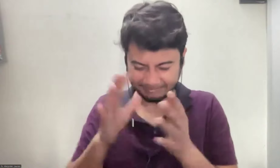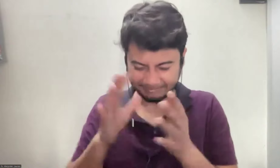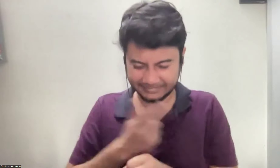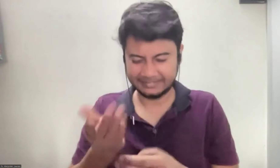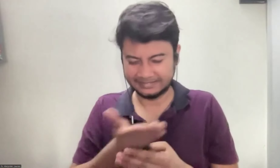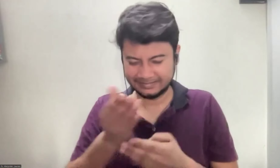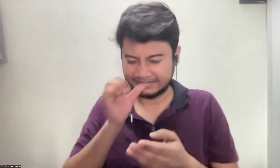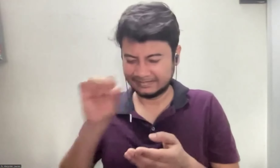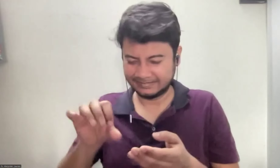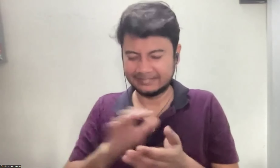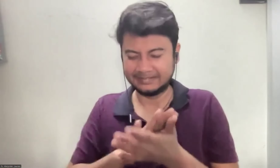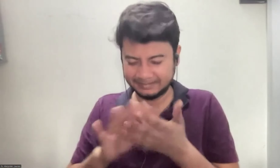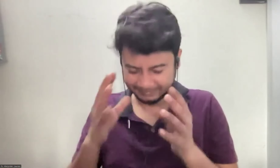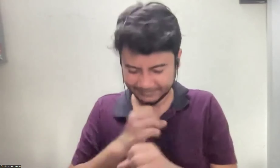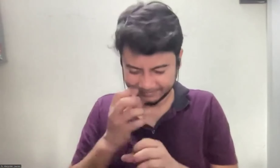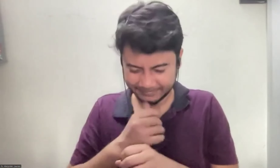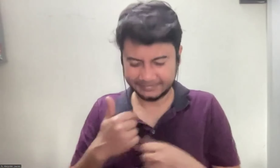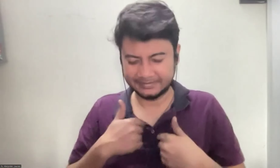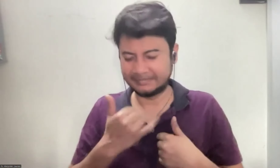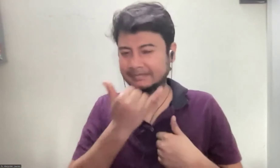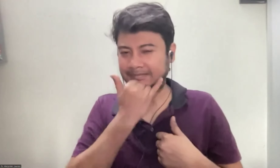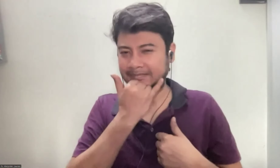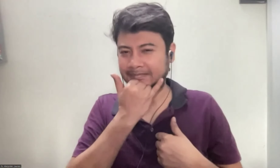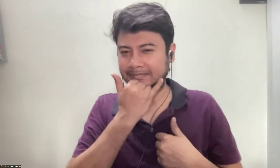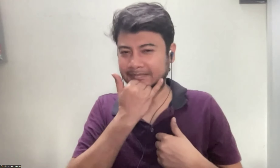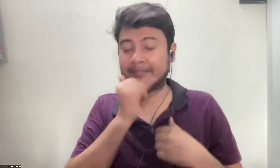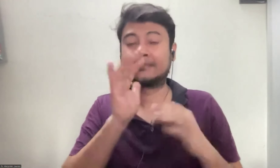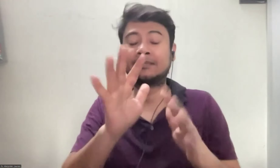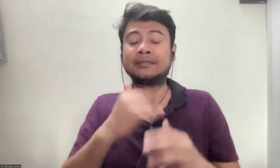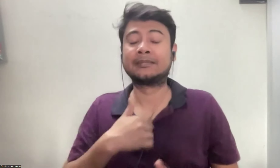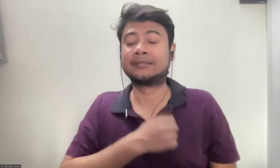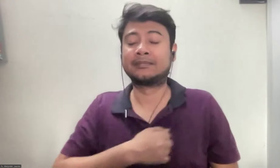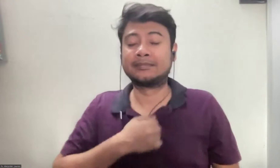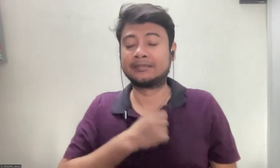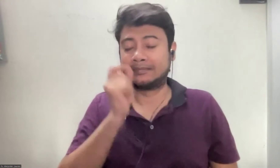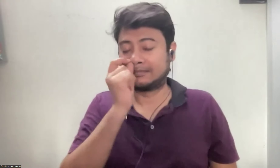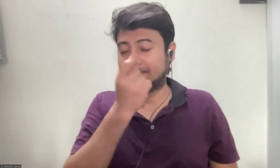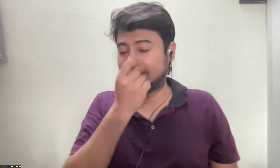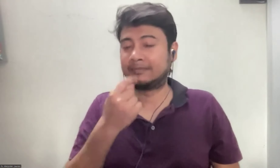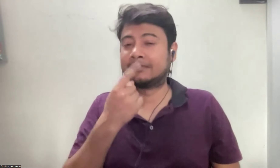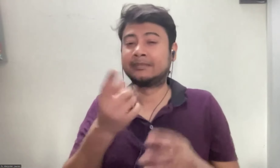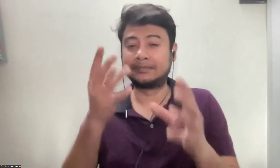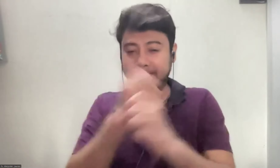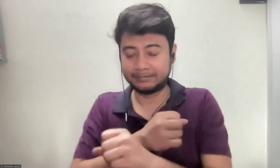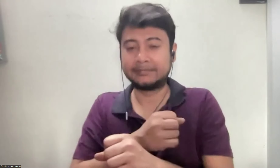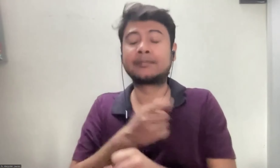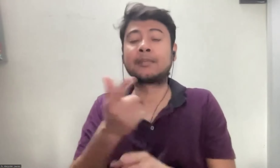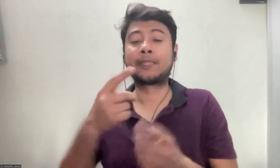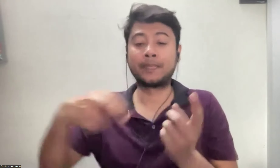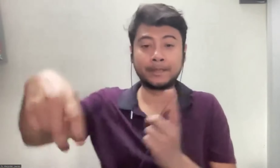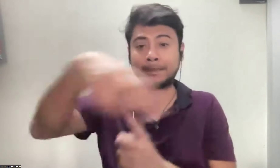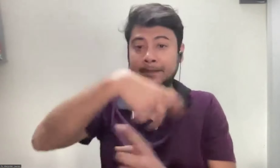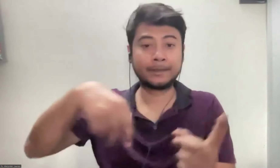seek blessing. That is something I forgot to mention. My apologies. So you would have seen when the aarti starts, this person is bowing